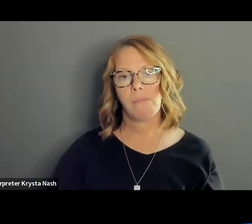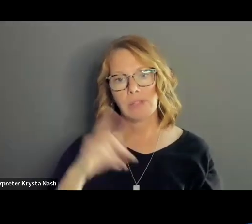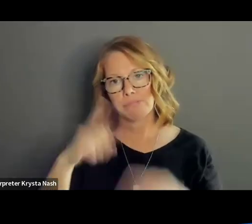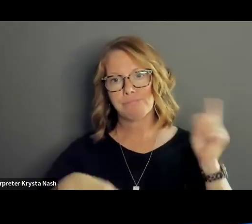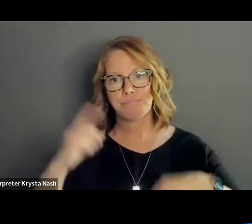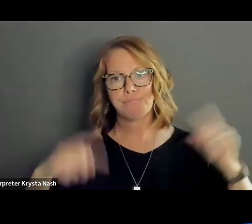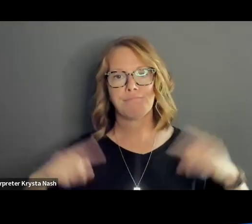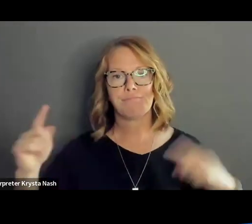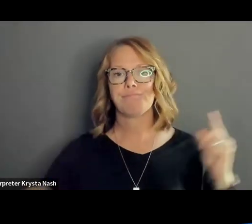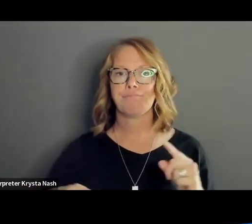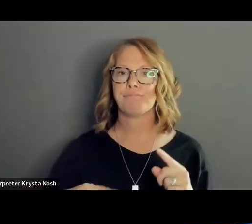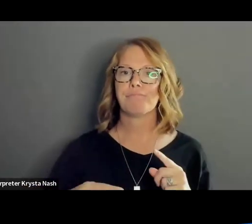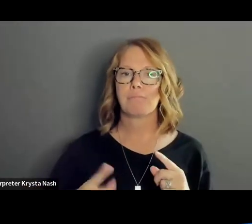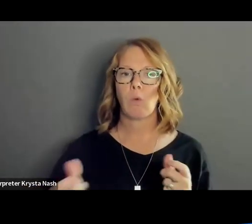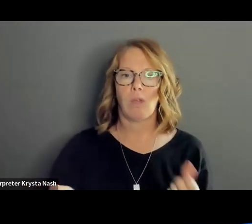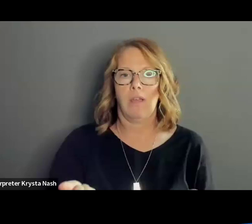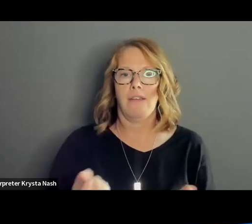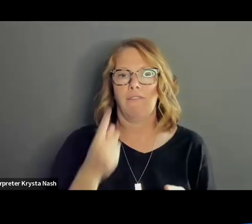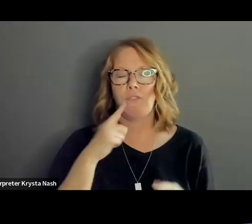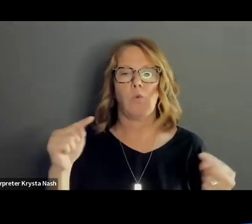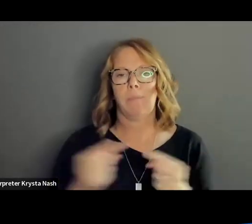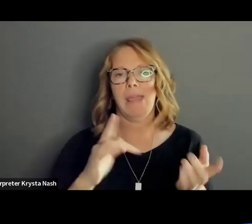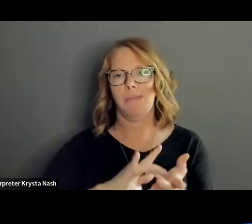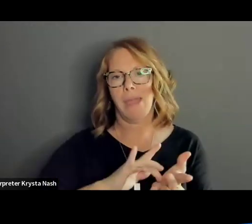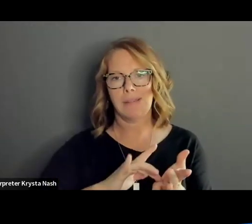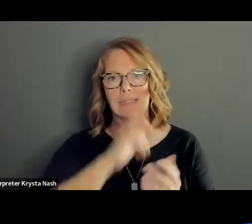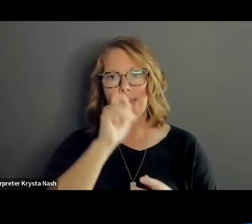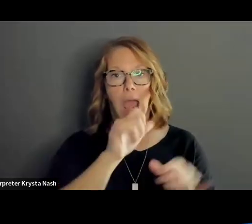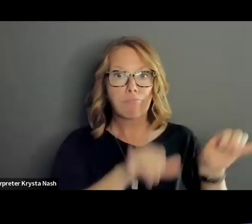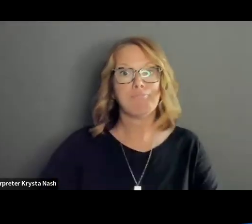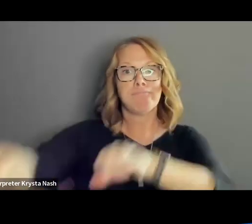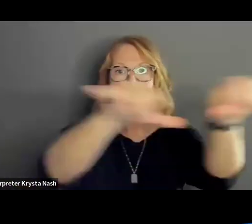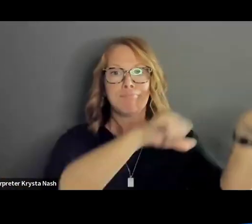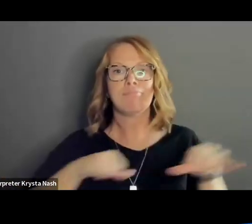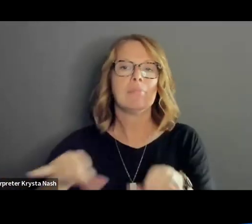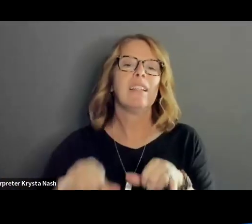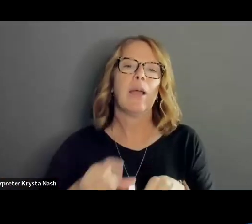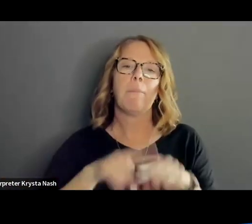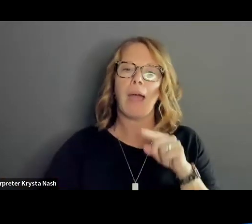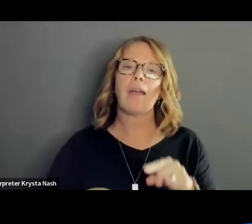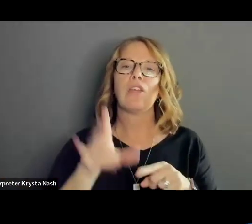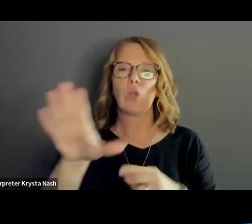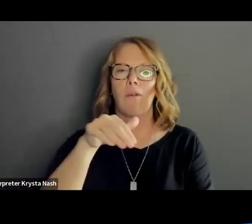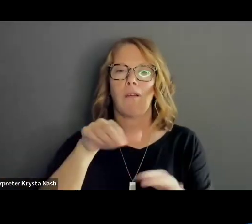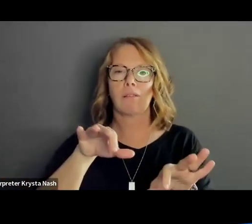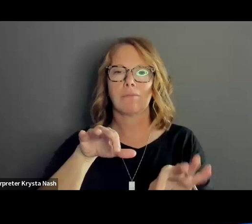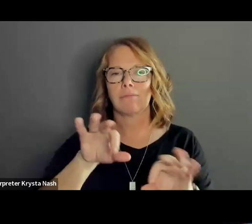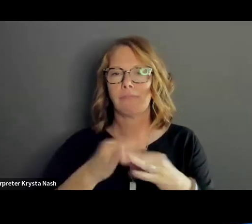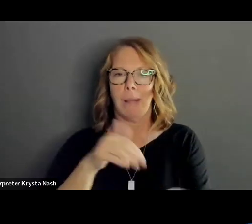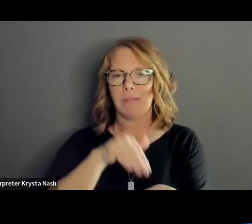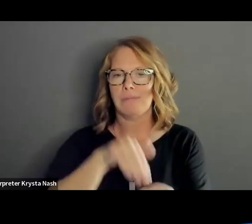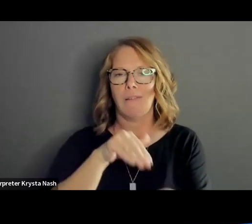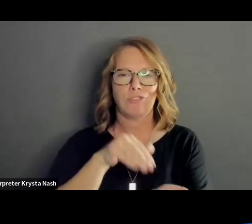of nuances to pain medication, but your healthcare professional takes care of people with